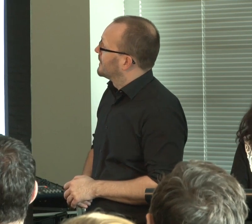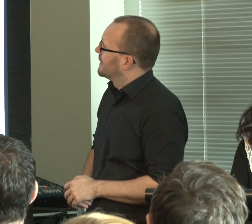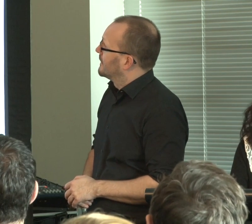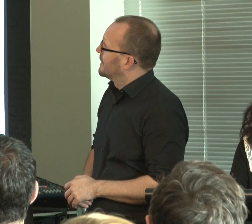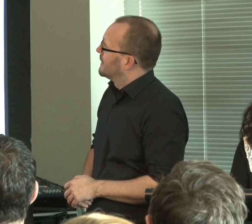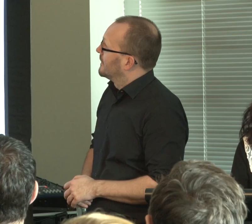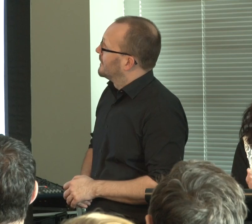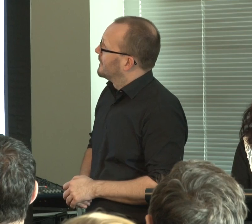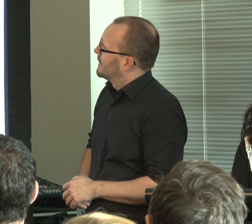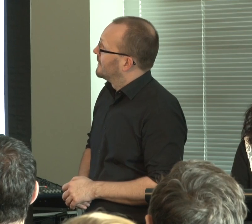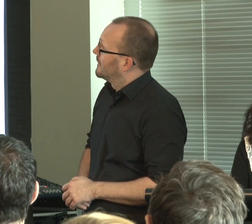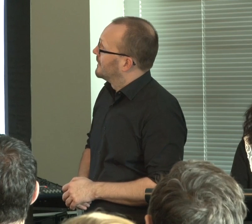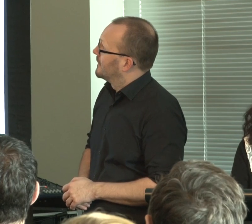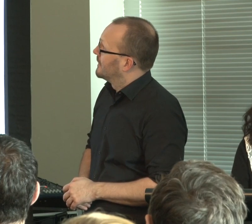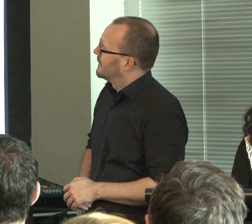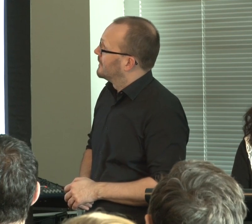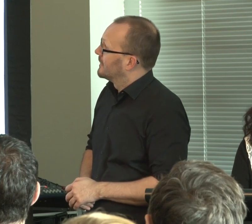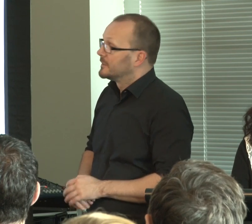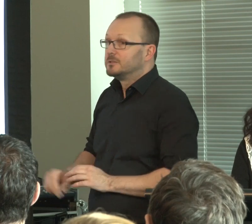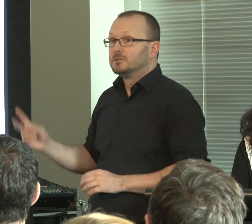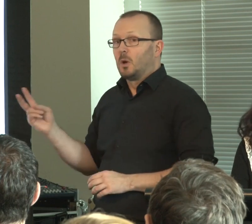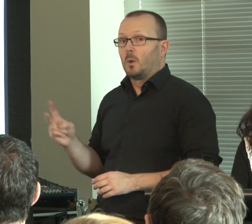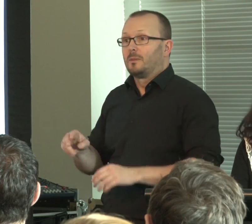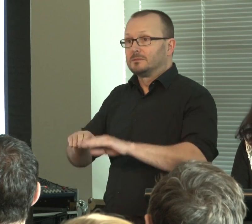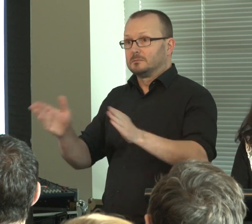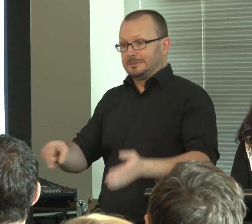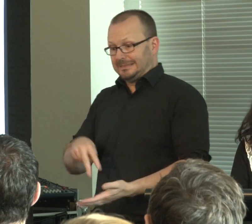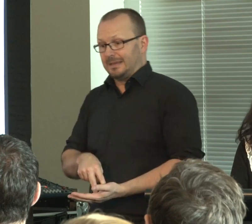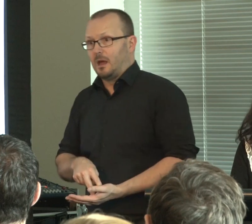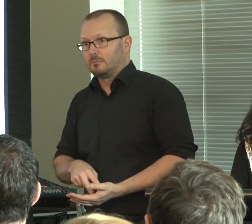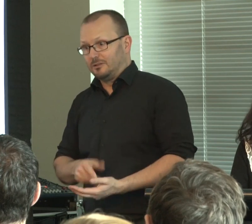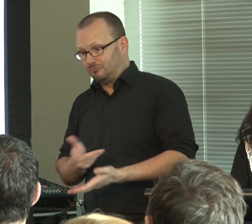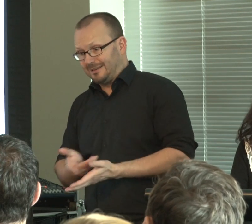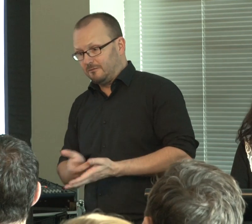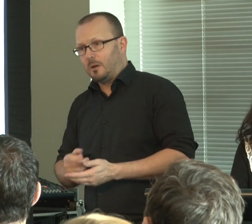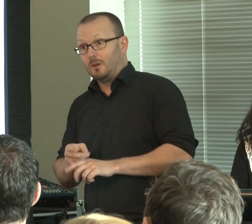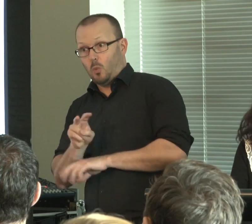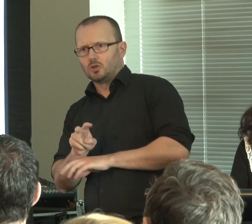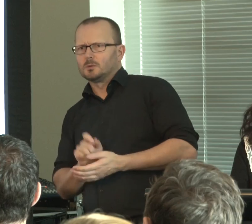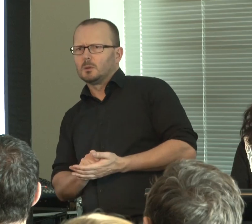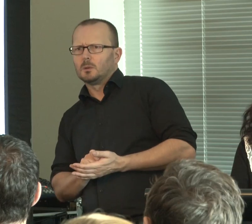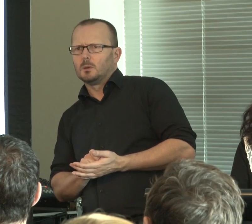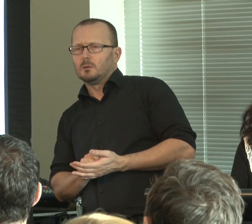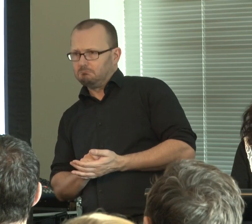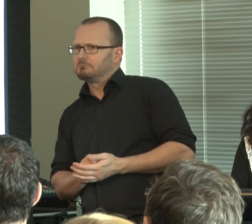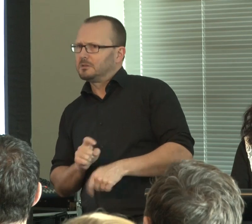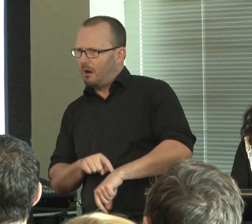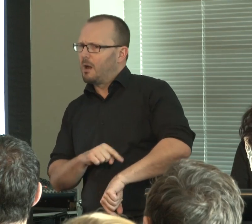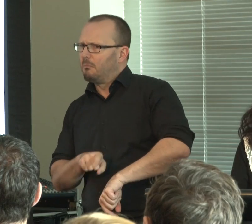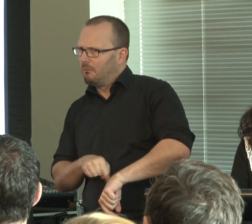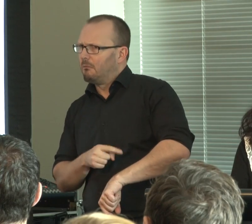And people do spend, this is a stand-up interactive, but people do spend quite a lot of time looking at it and going through the different